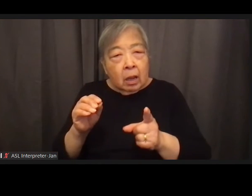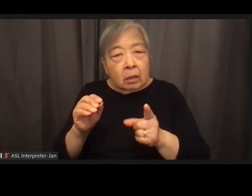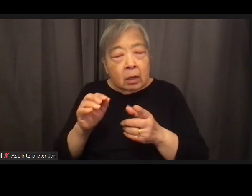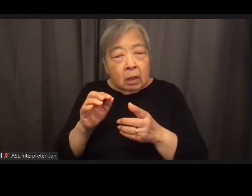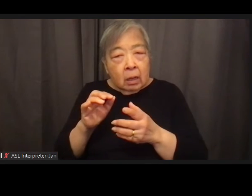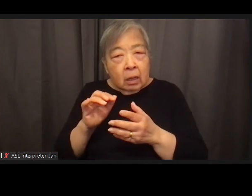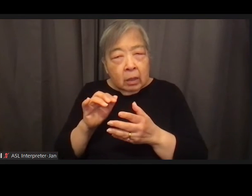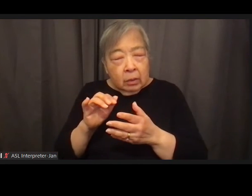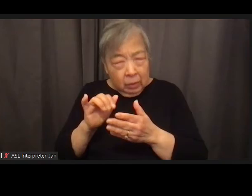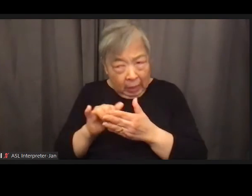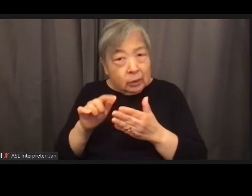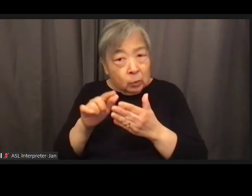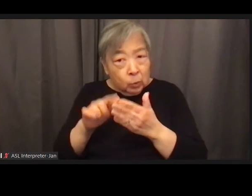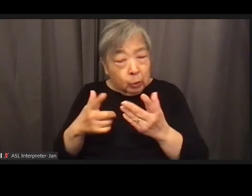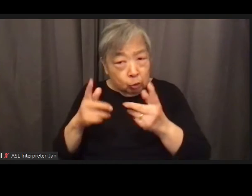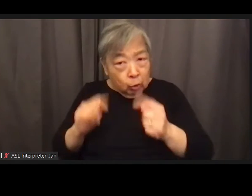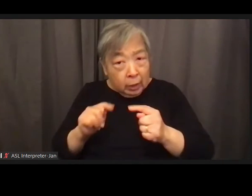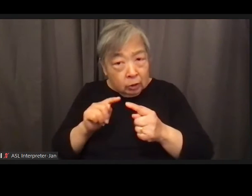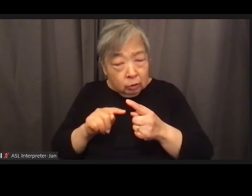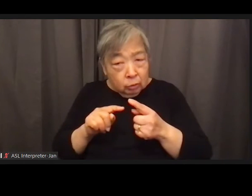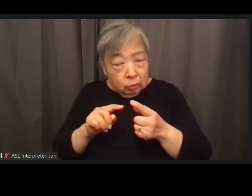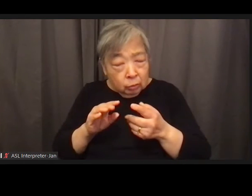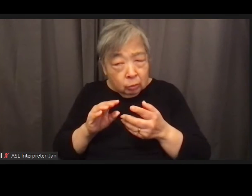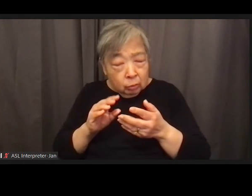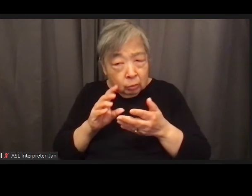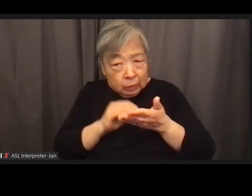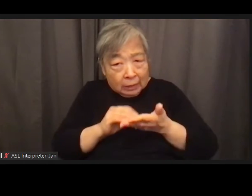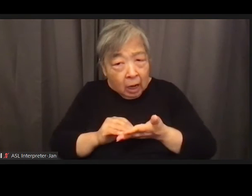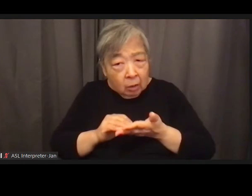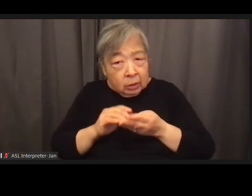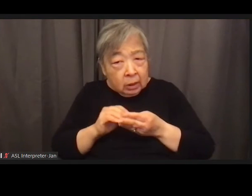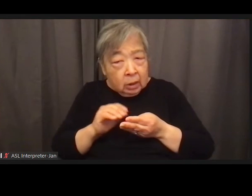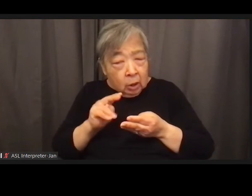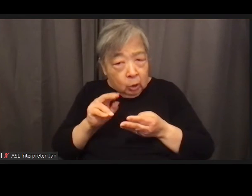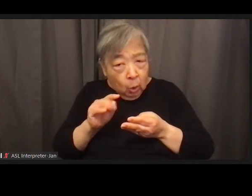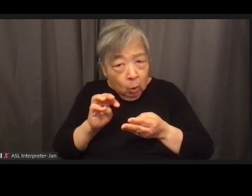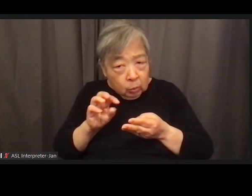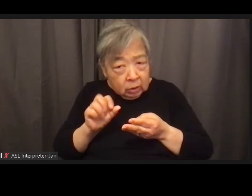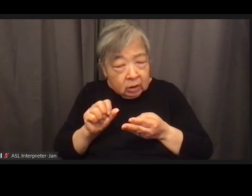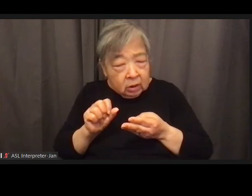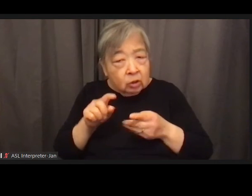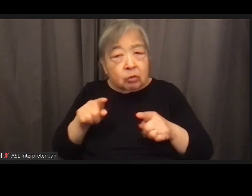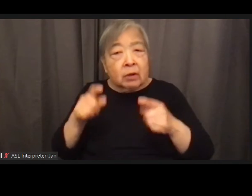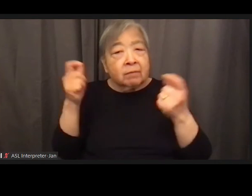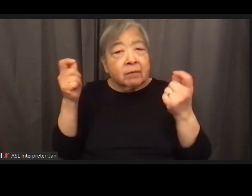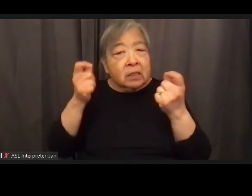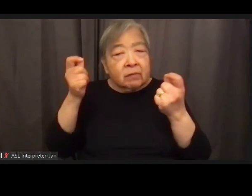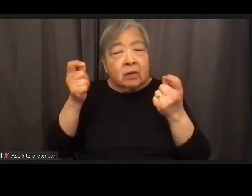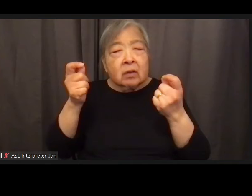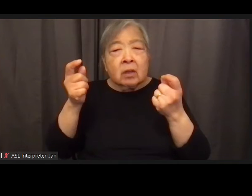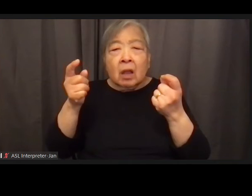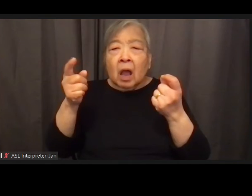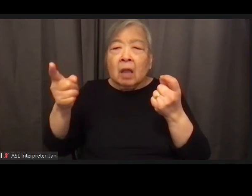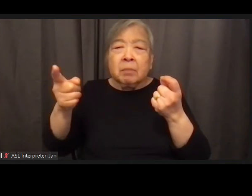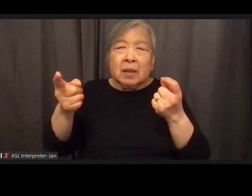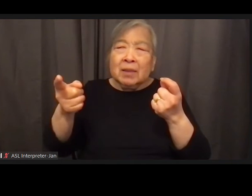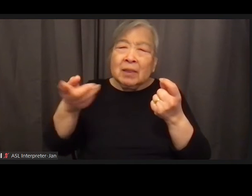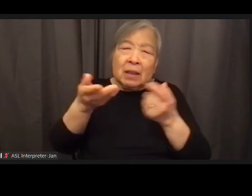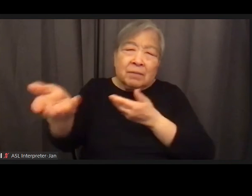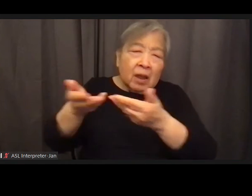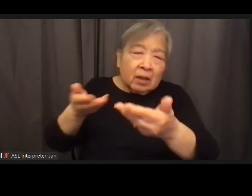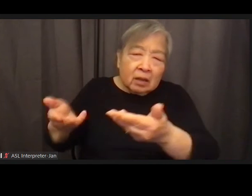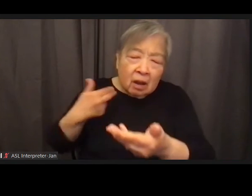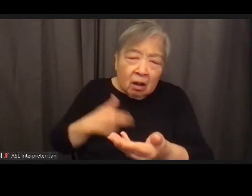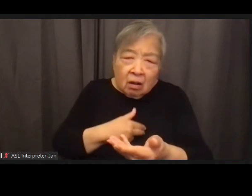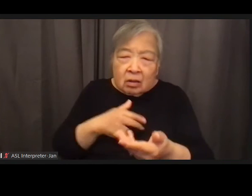extensive notes at when festivals, or we get invitations to give a lecture and